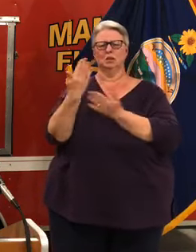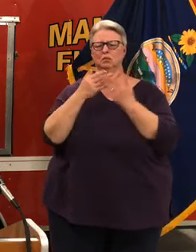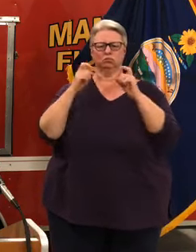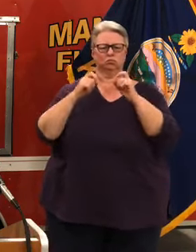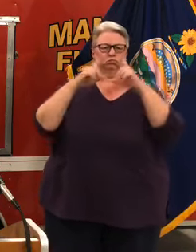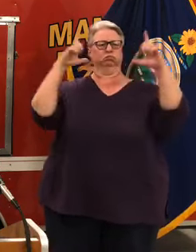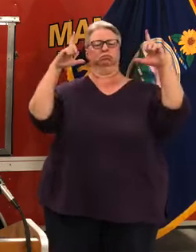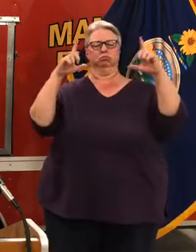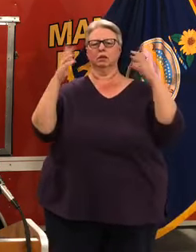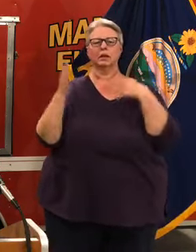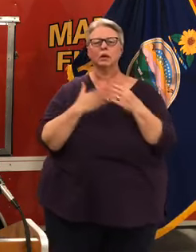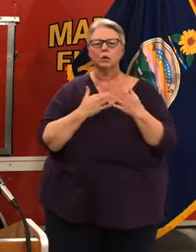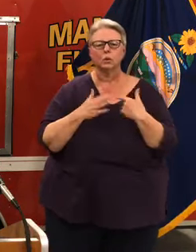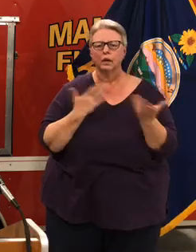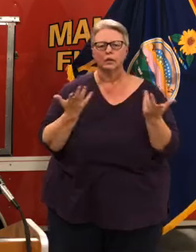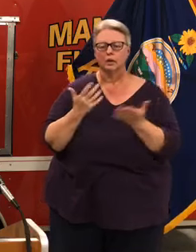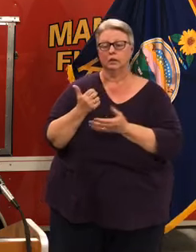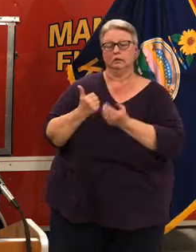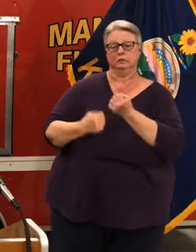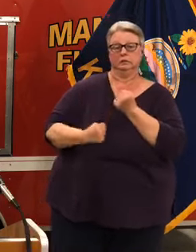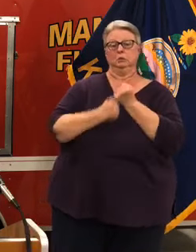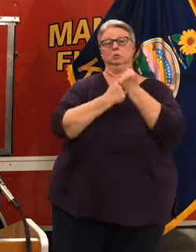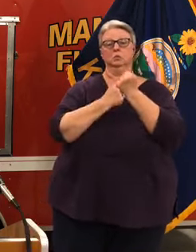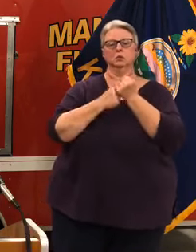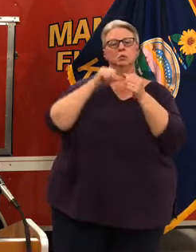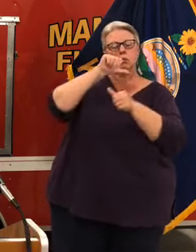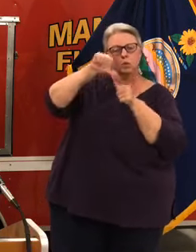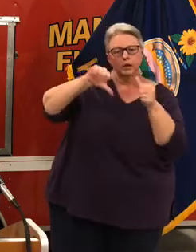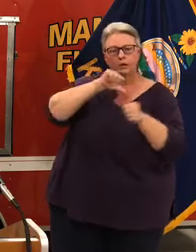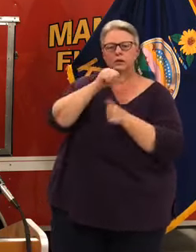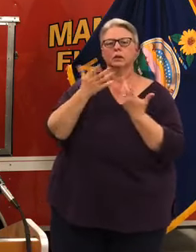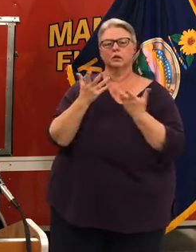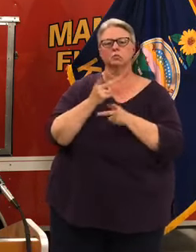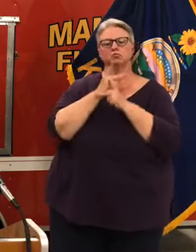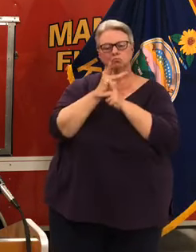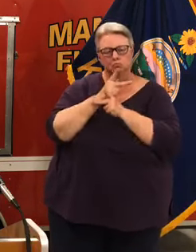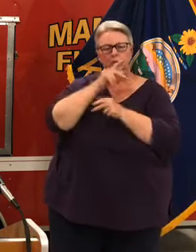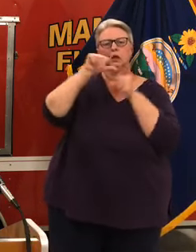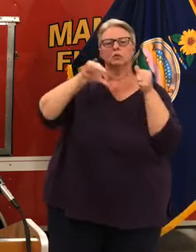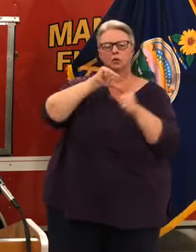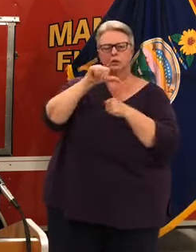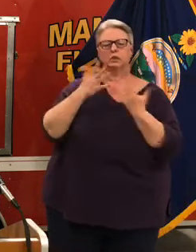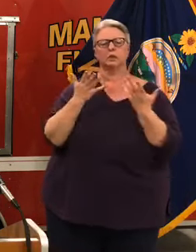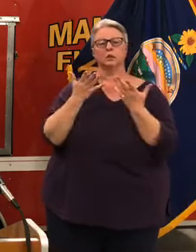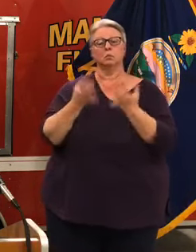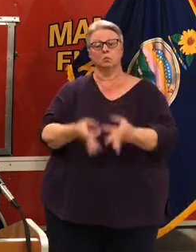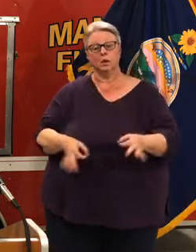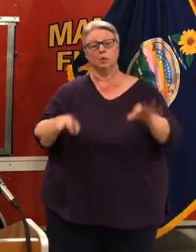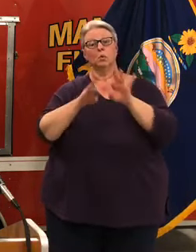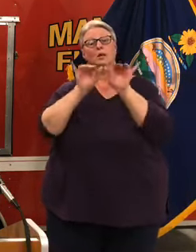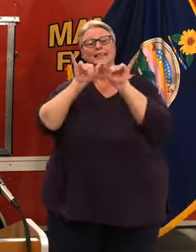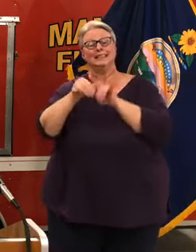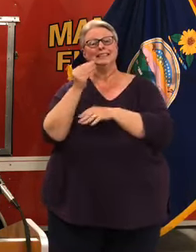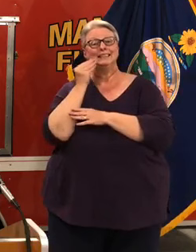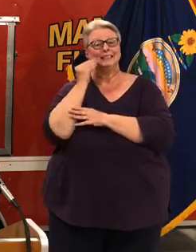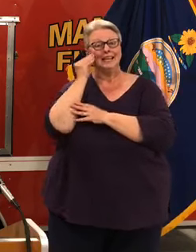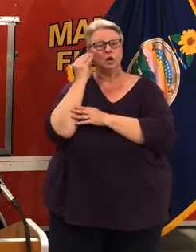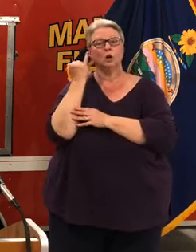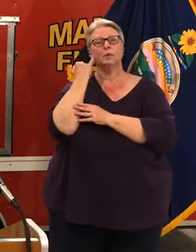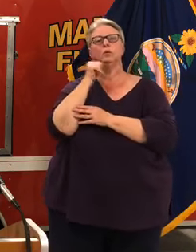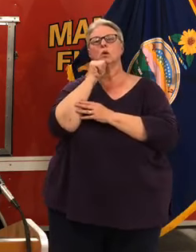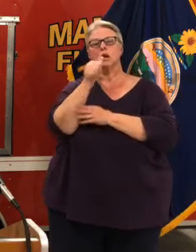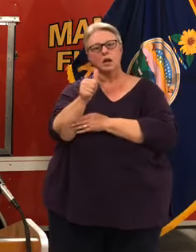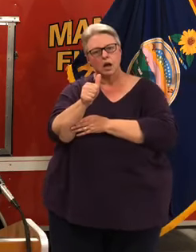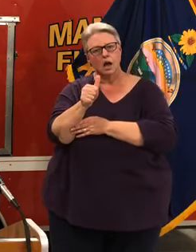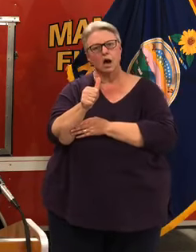touch, nurture and support one another so we can work through this together. But most importantly, stay home. If you are not feeling well, reach